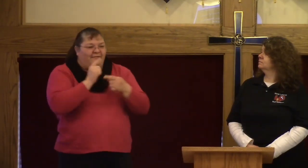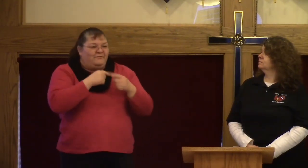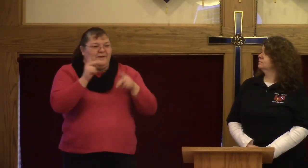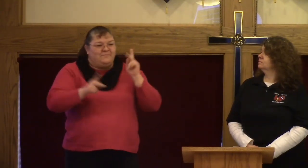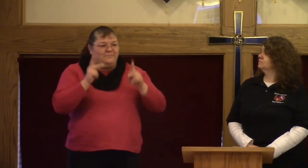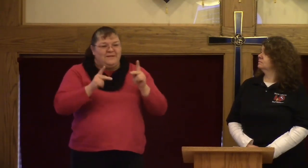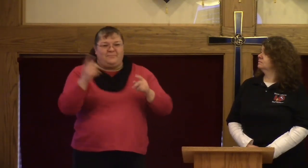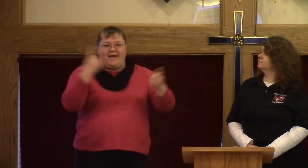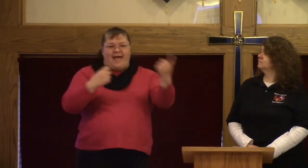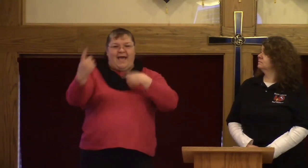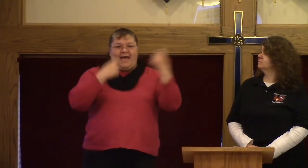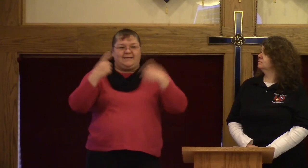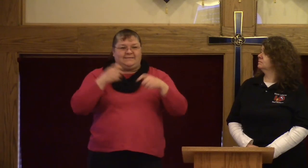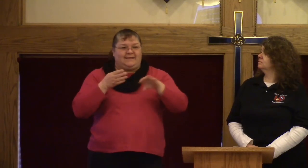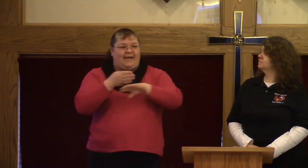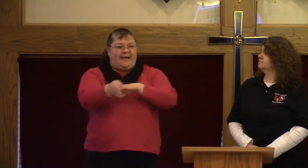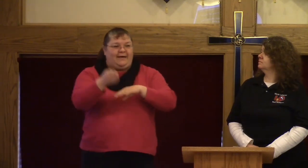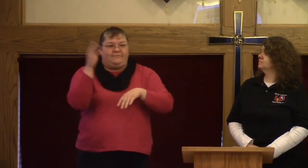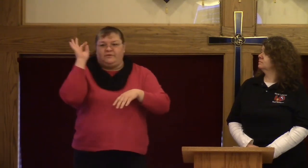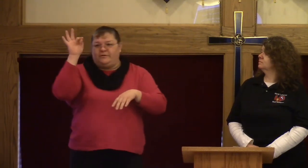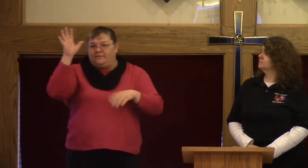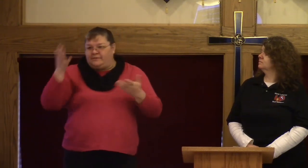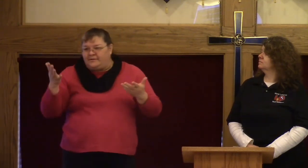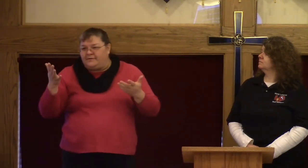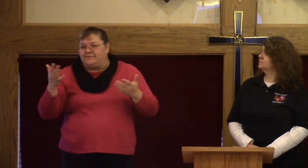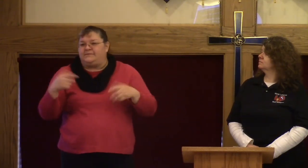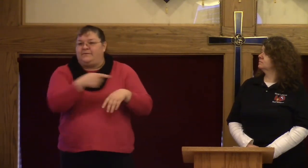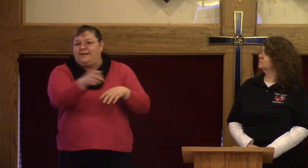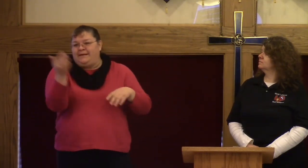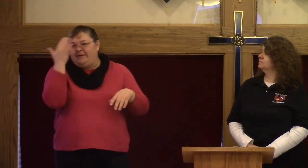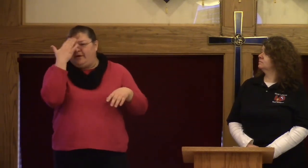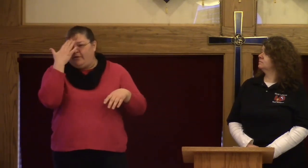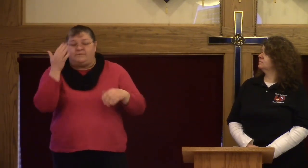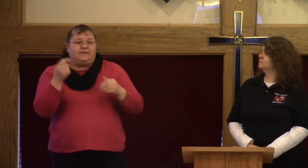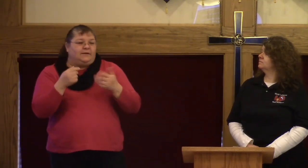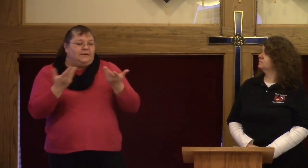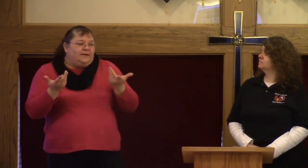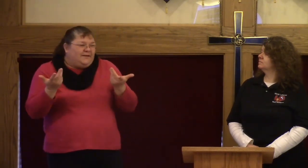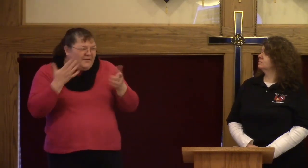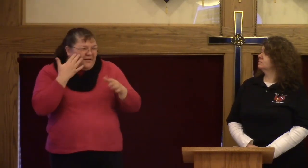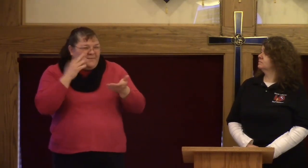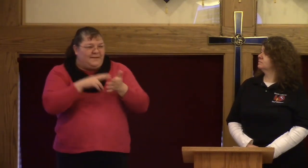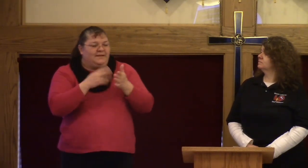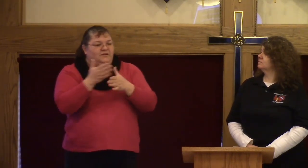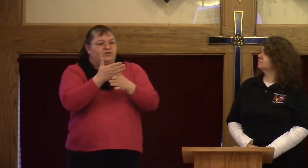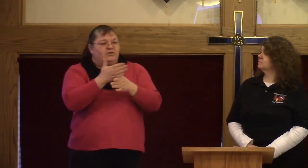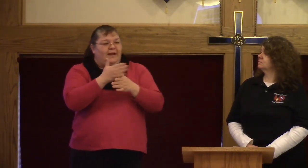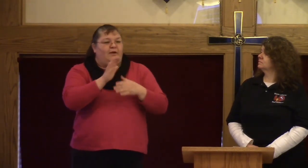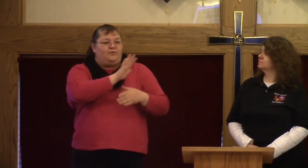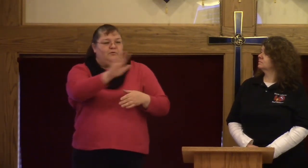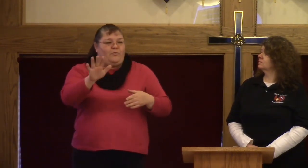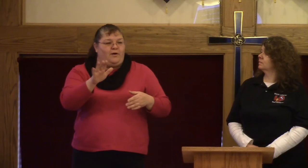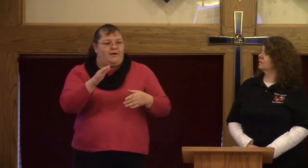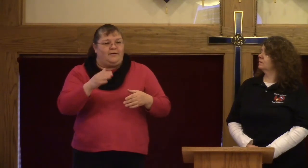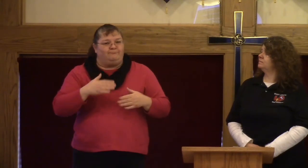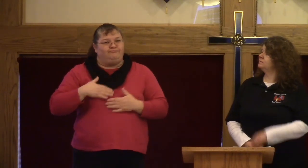I love when people ask questions. Like after the sermon and stuff like that. So you know what I mean. So